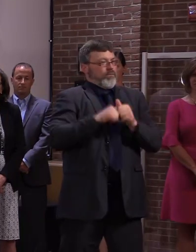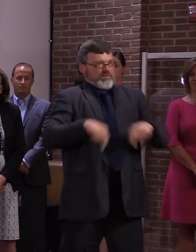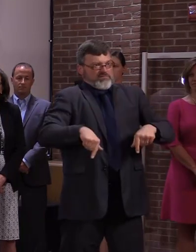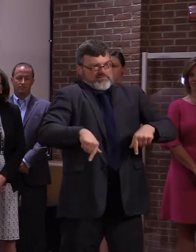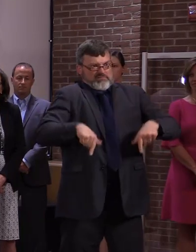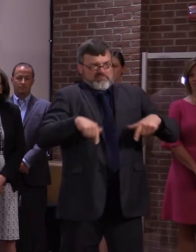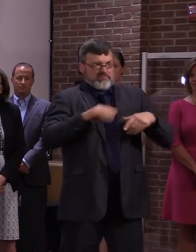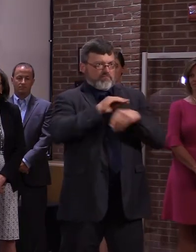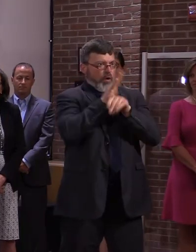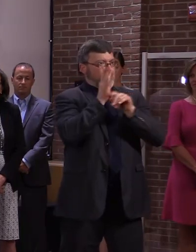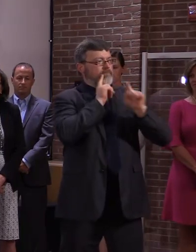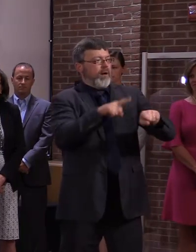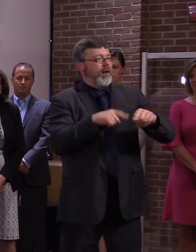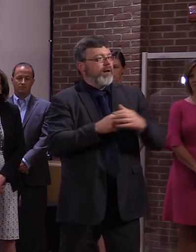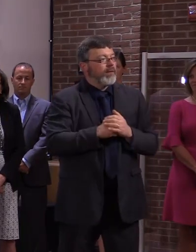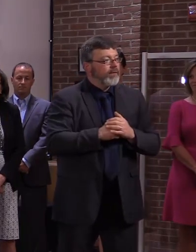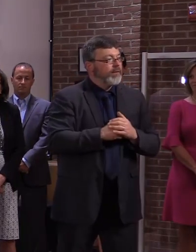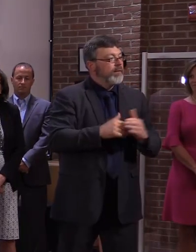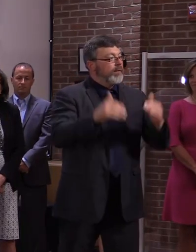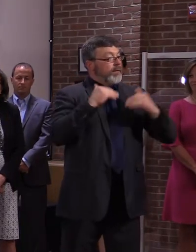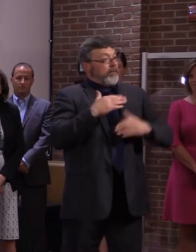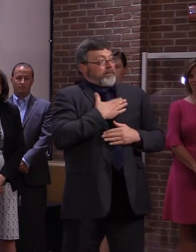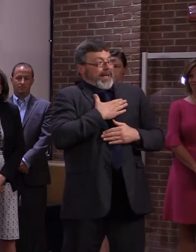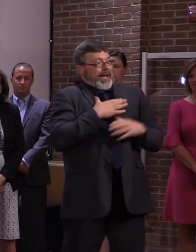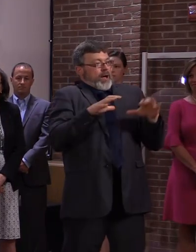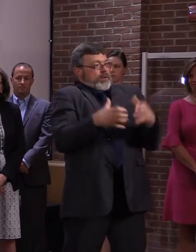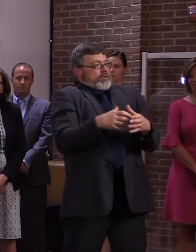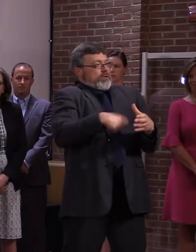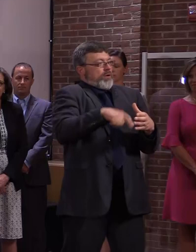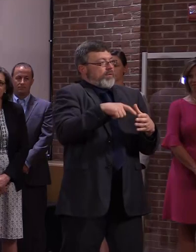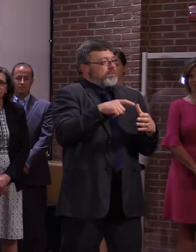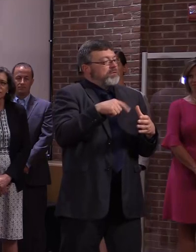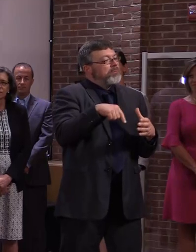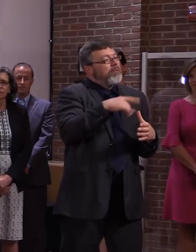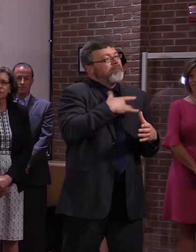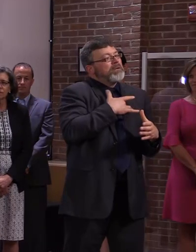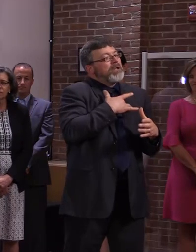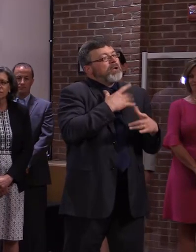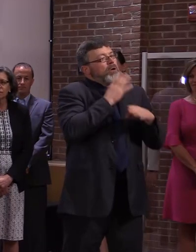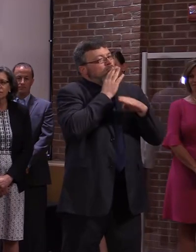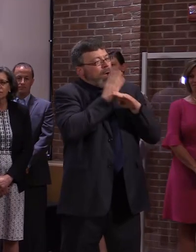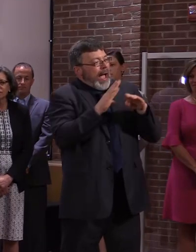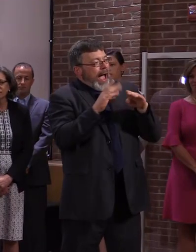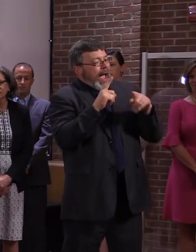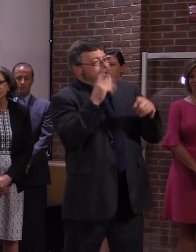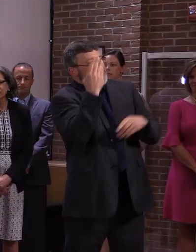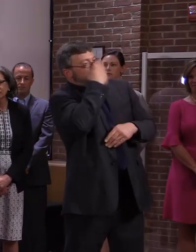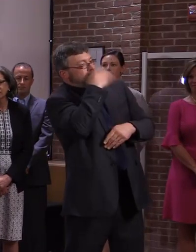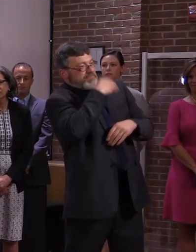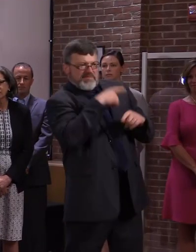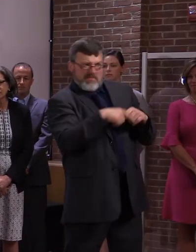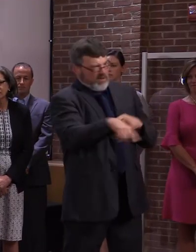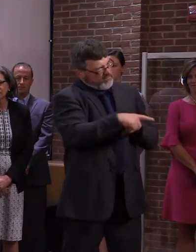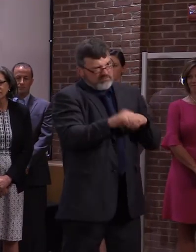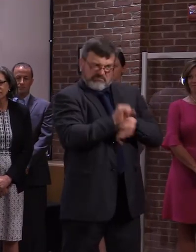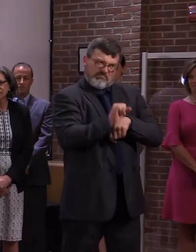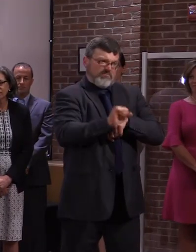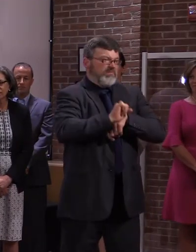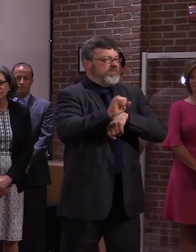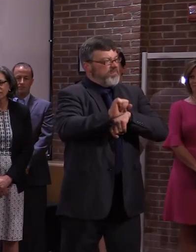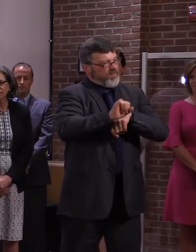The staff in my office have also quietly but effectively helped to keep people informed